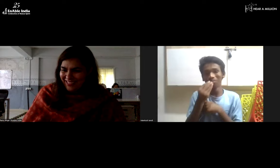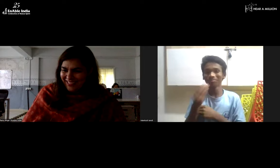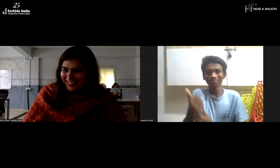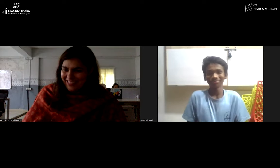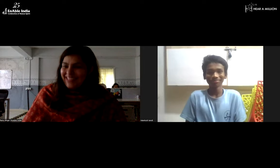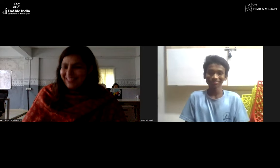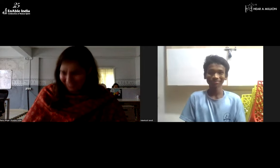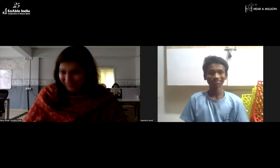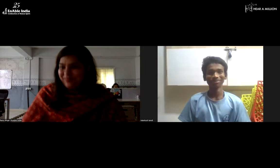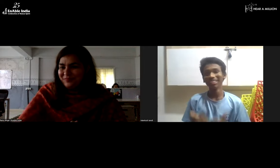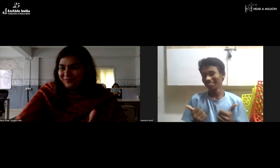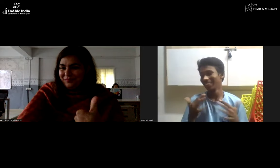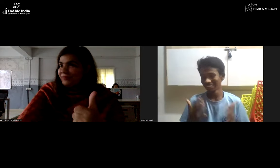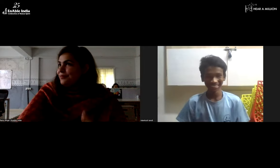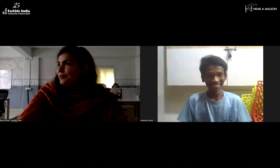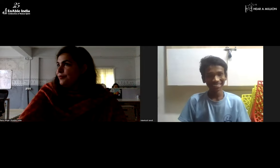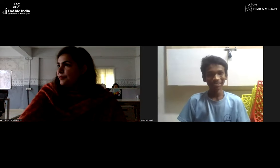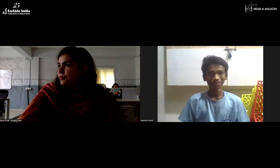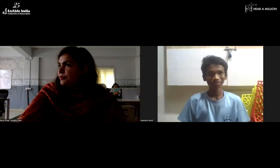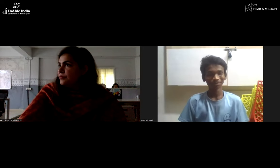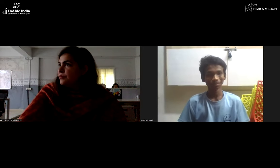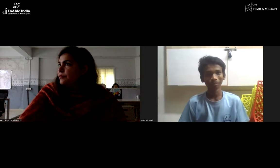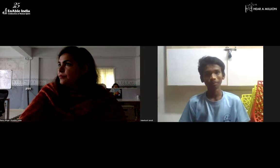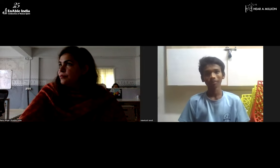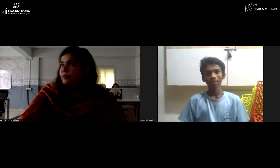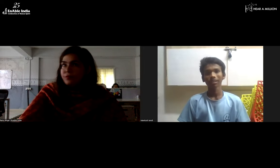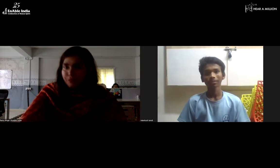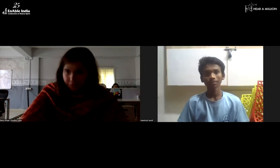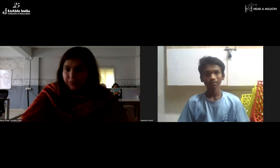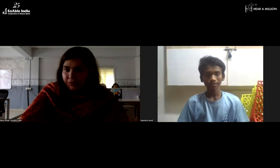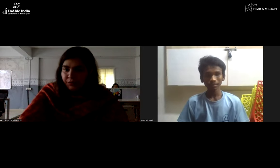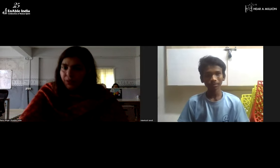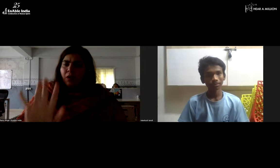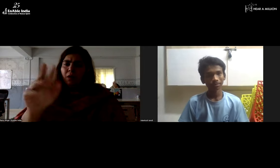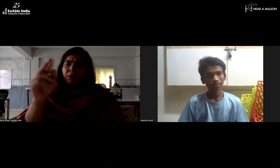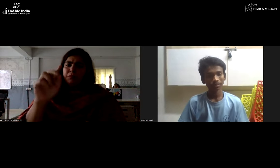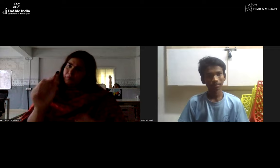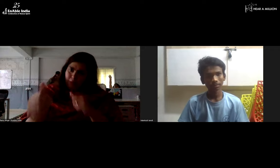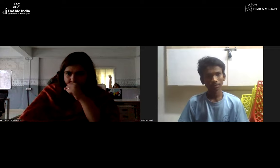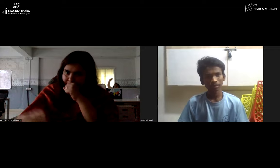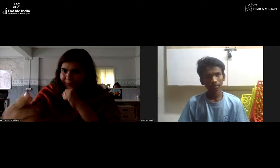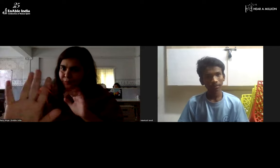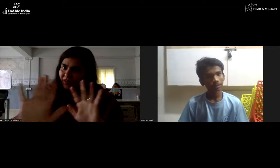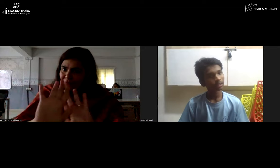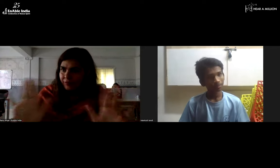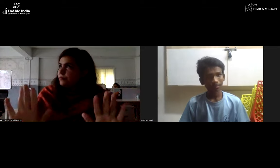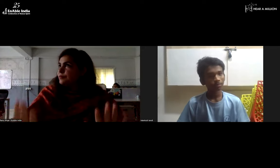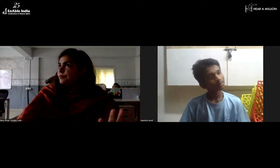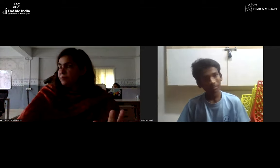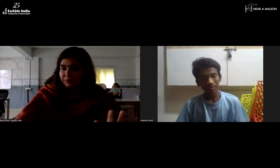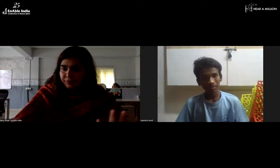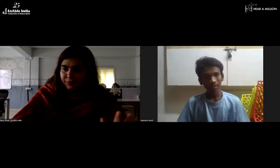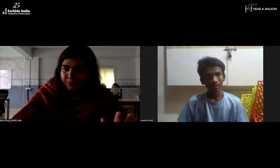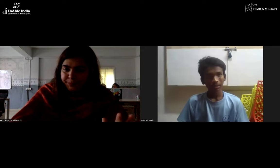Okay, let's wait for a bit. Okay, it's better now. Yeah. You want me to repeat the question No, again? it just